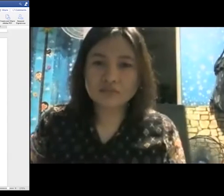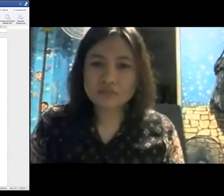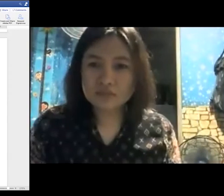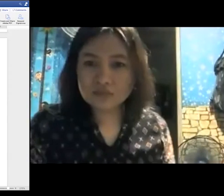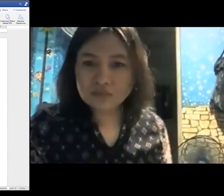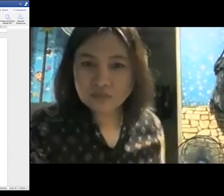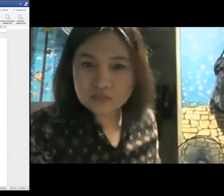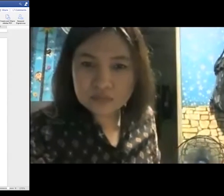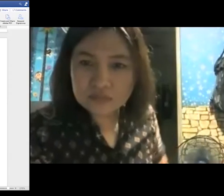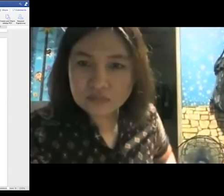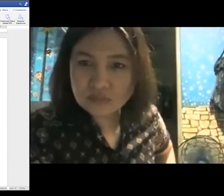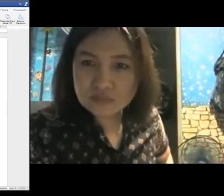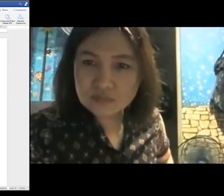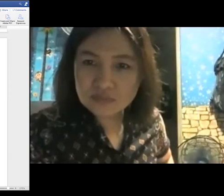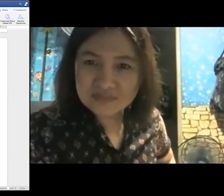spotlighted?